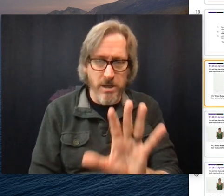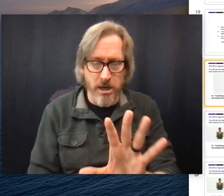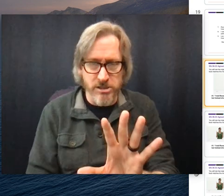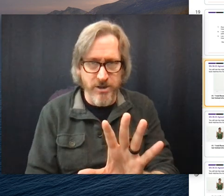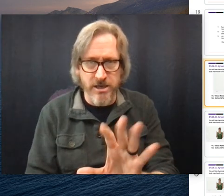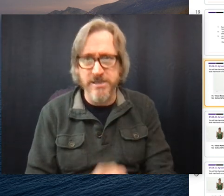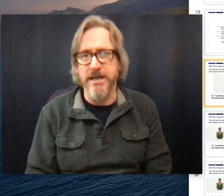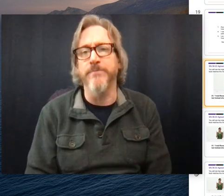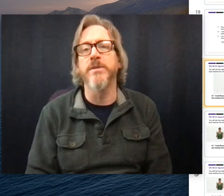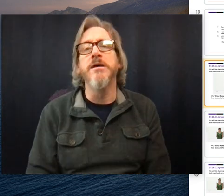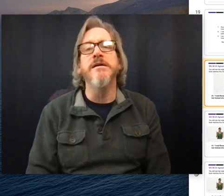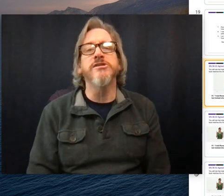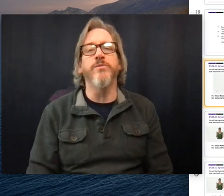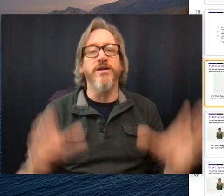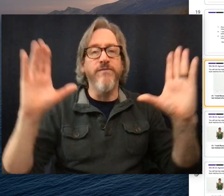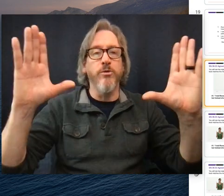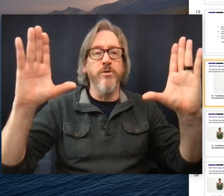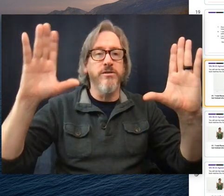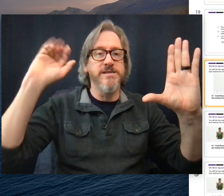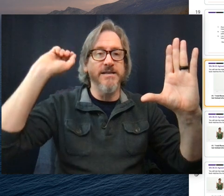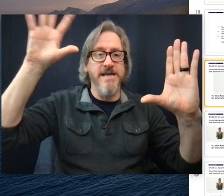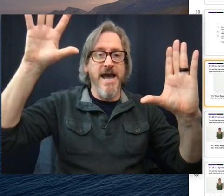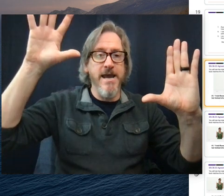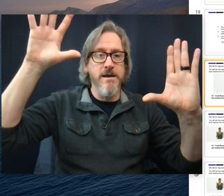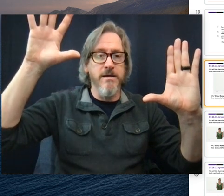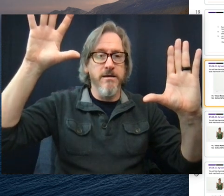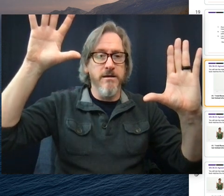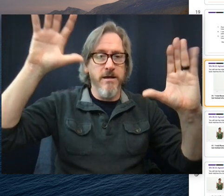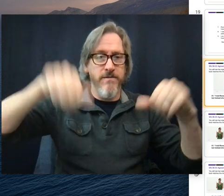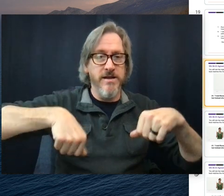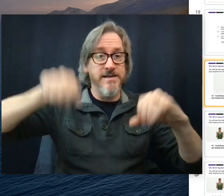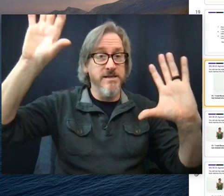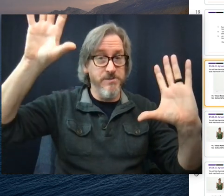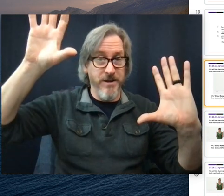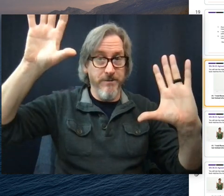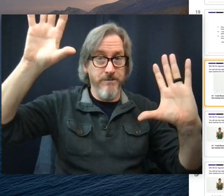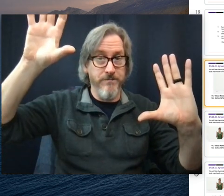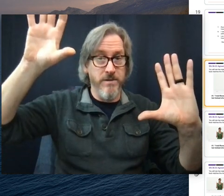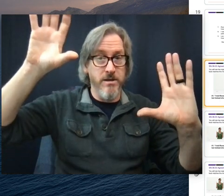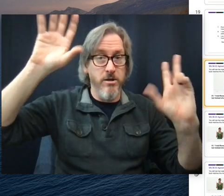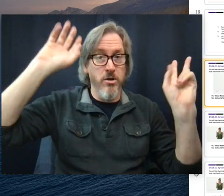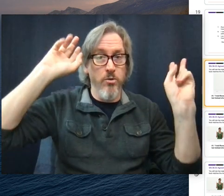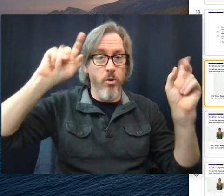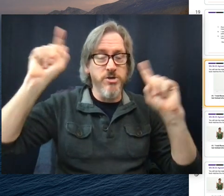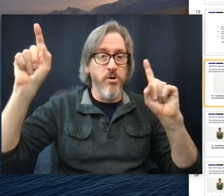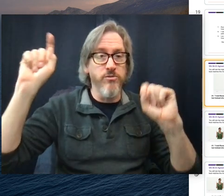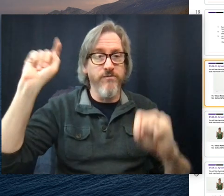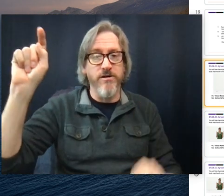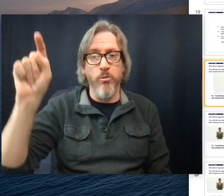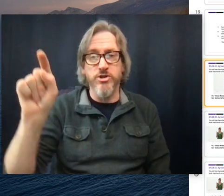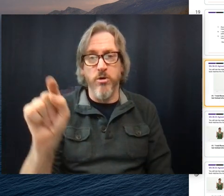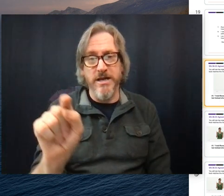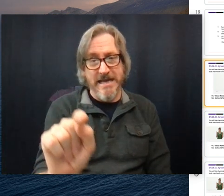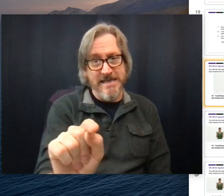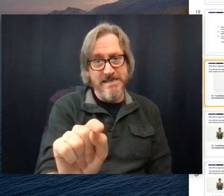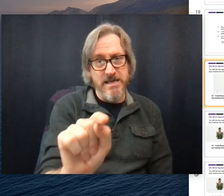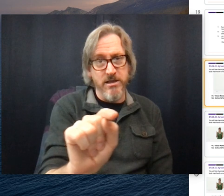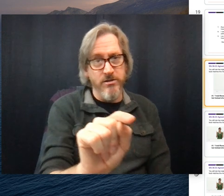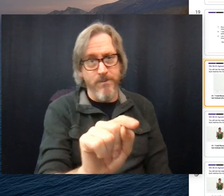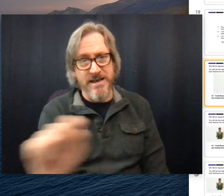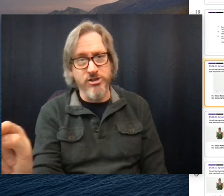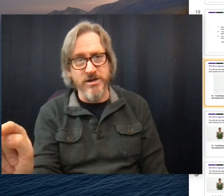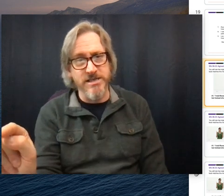slide, and I'll explain in a second. So we got a video with sentence A and then sentence B. Watch both, figure out which one